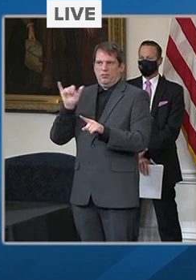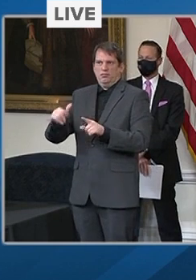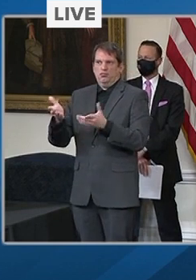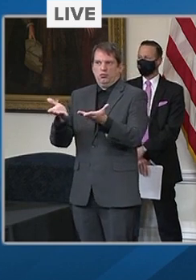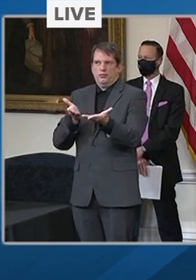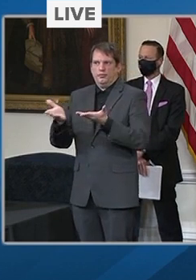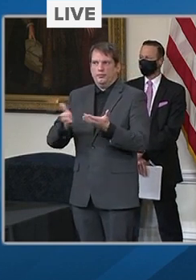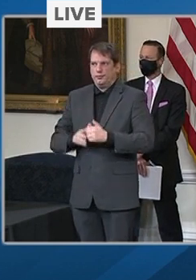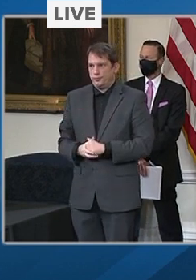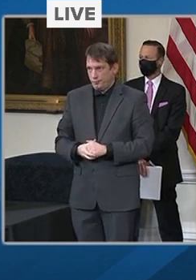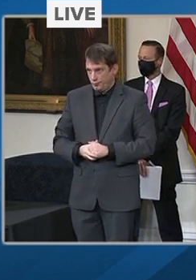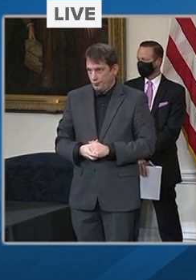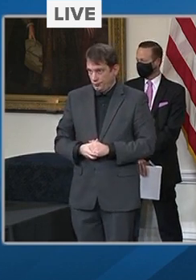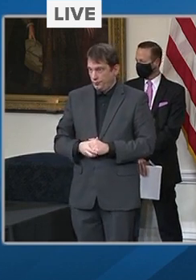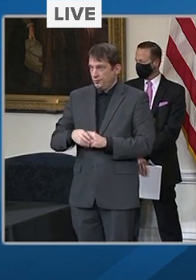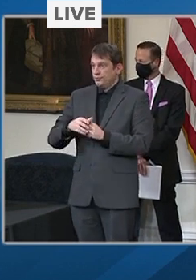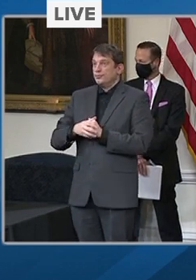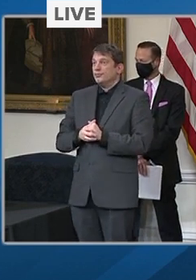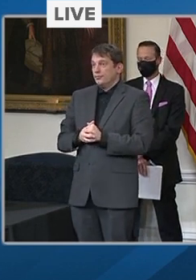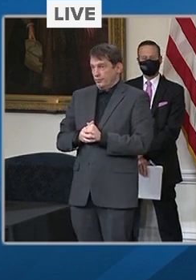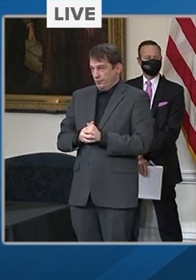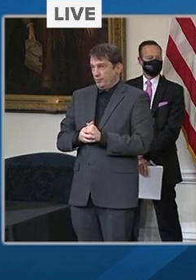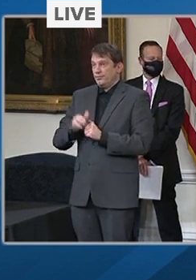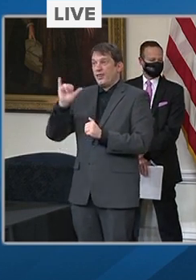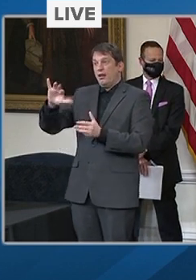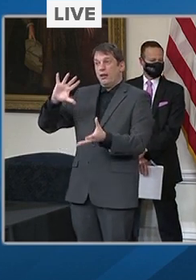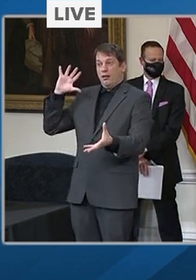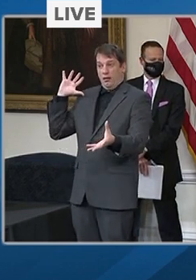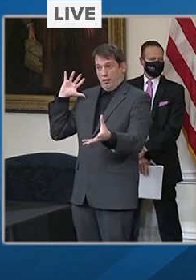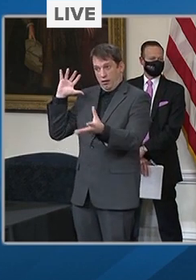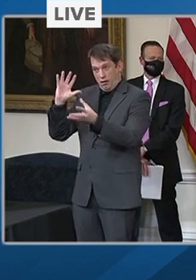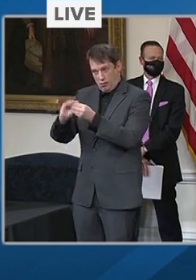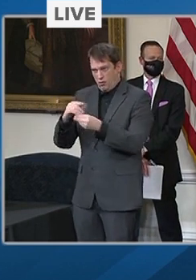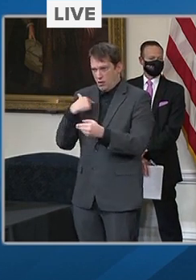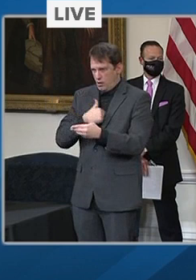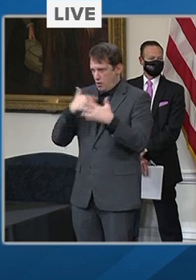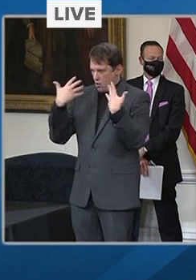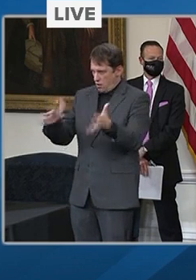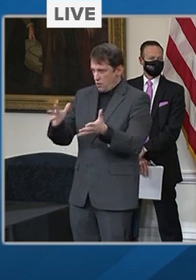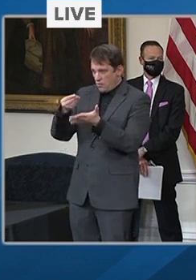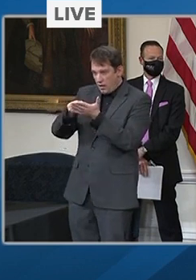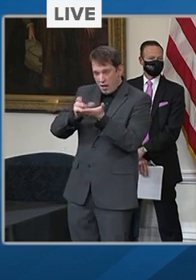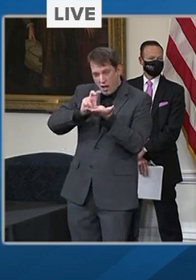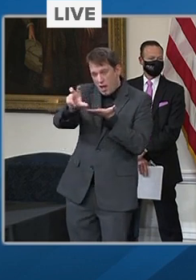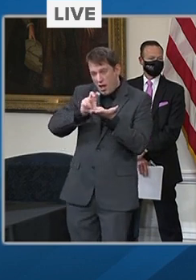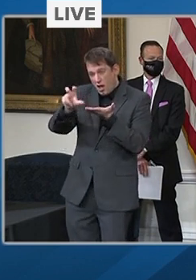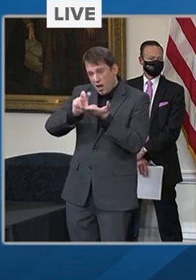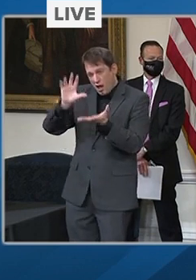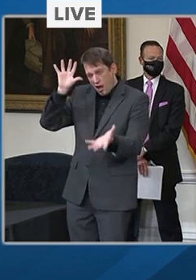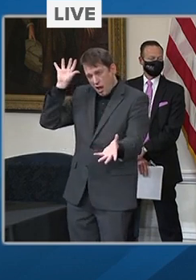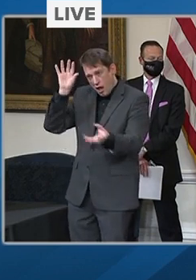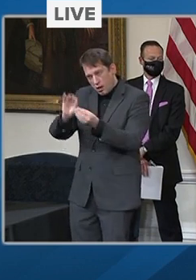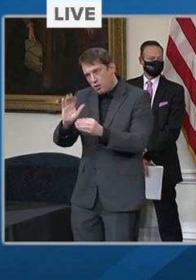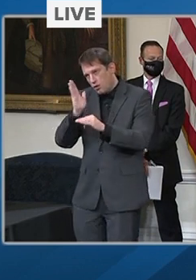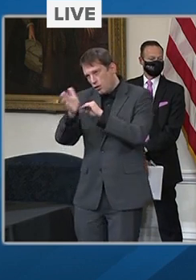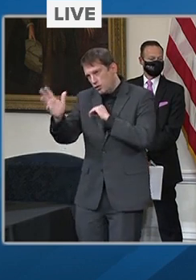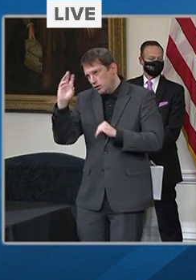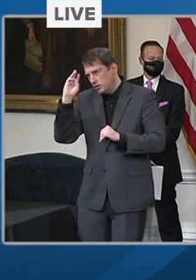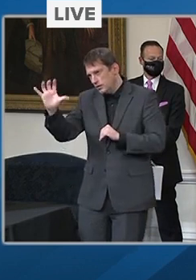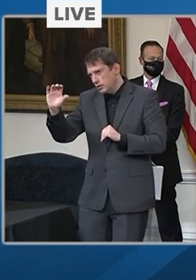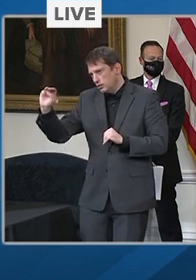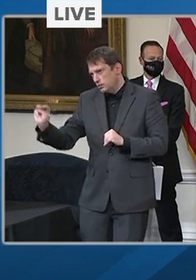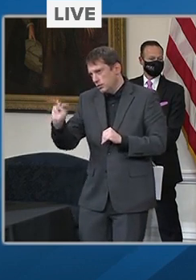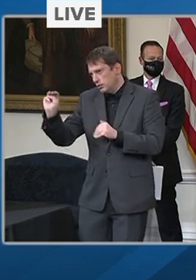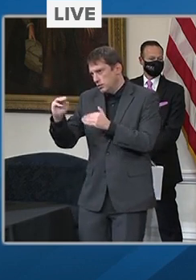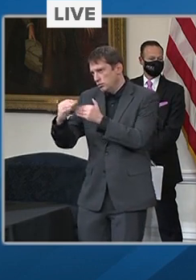providing a total of more than $600 million in emergency economic relief for the state. When the